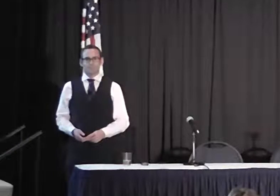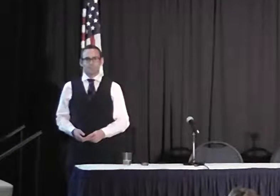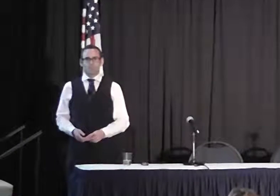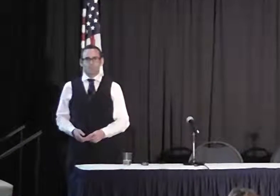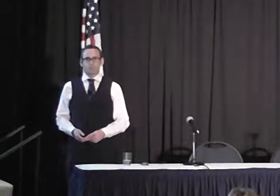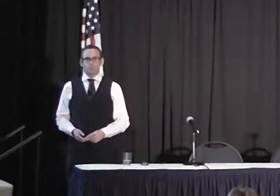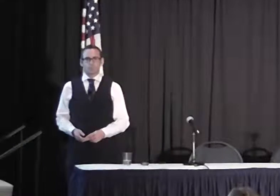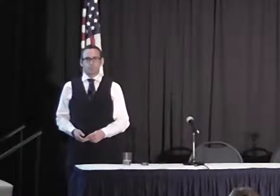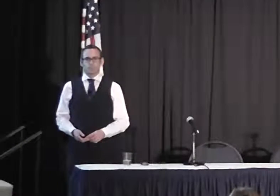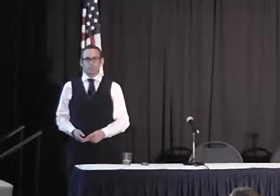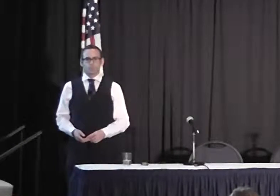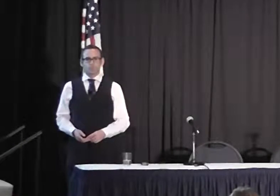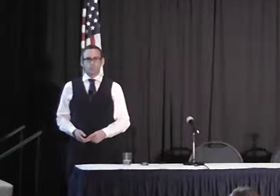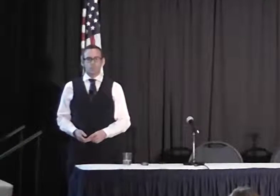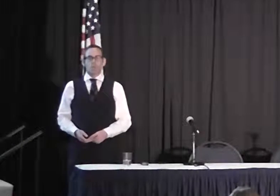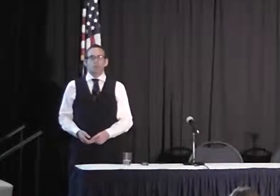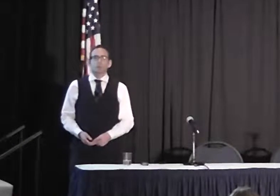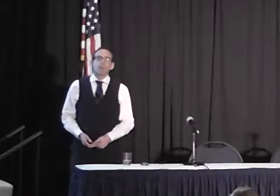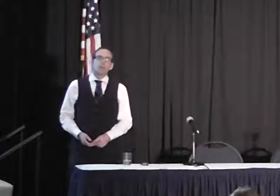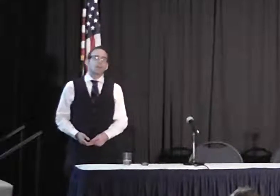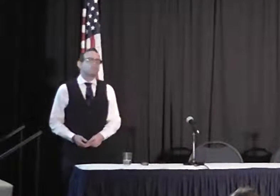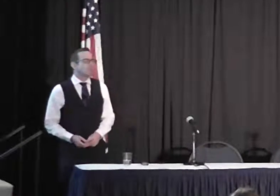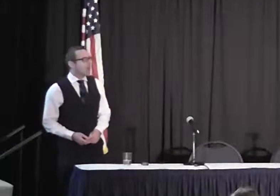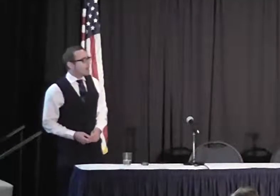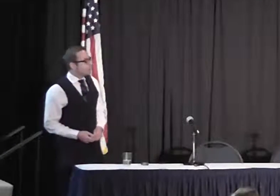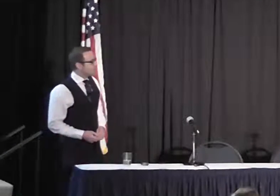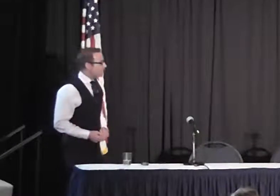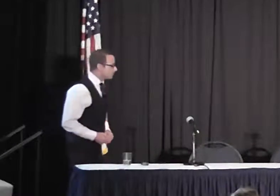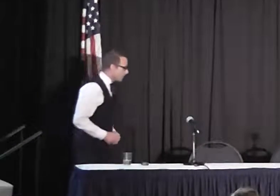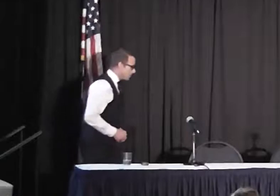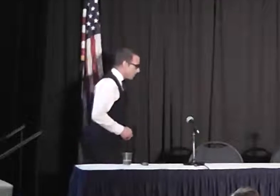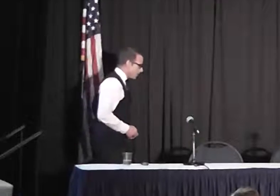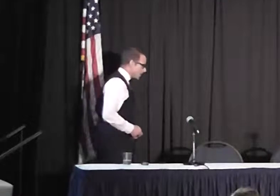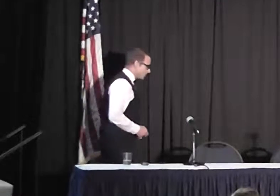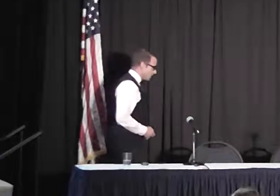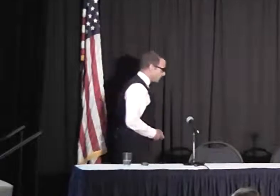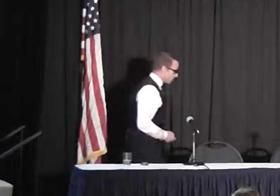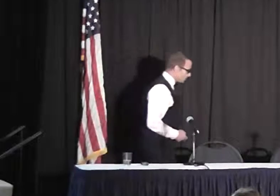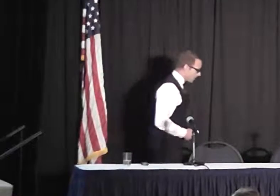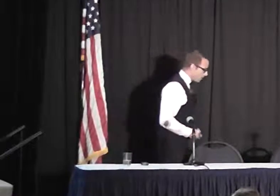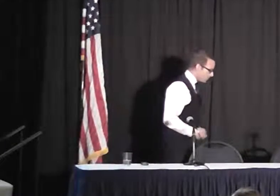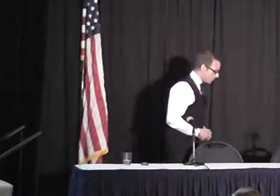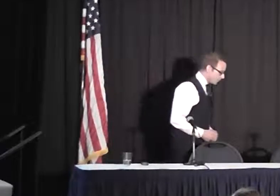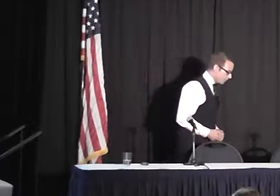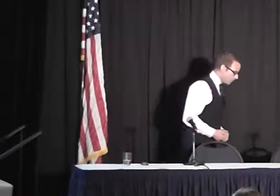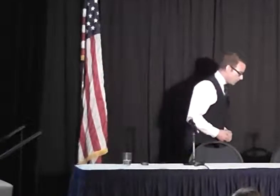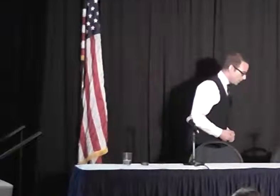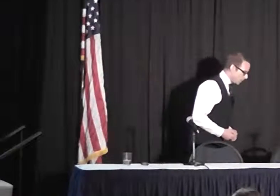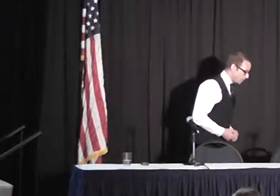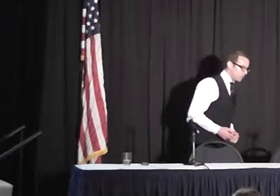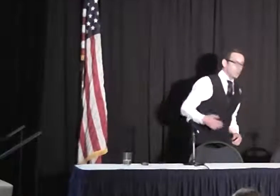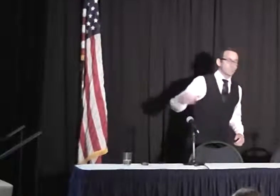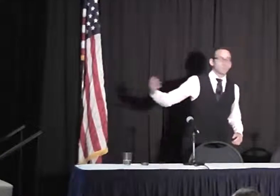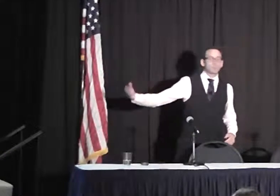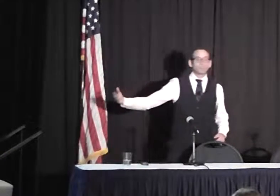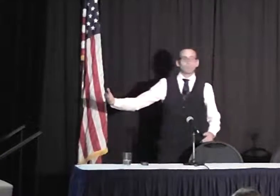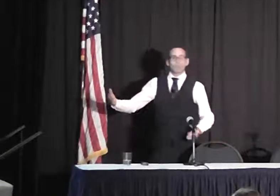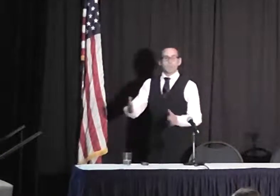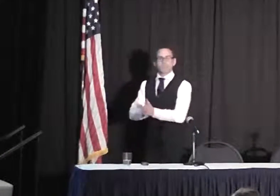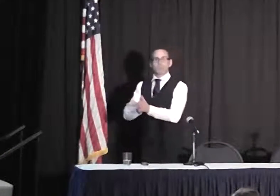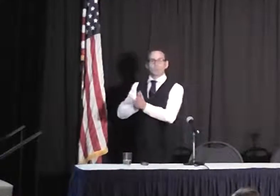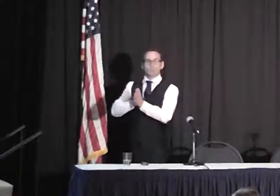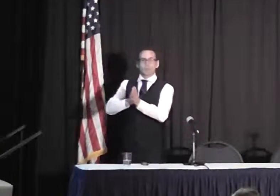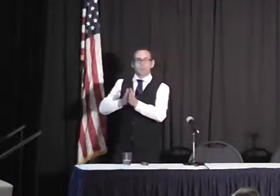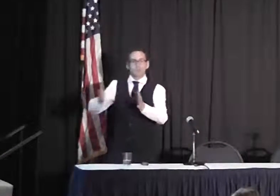likely to go away by computer. Right, and I think you are right that you are going to see those. The assumptions